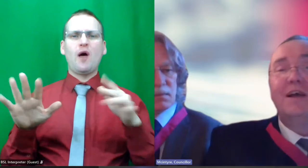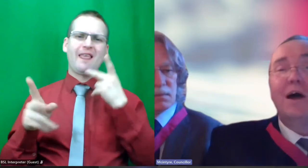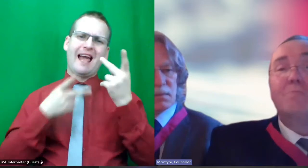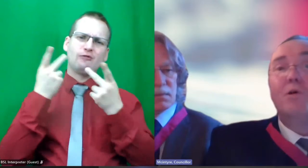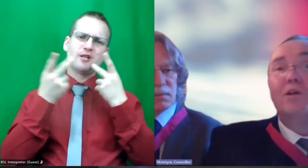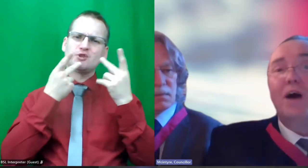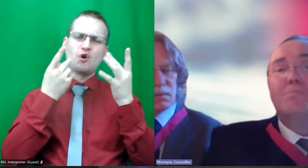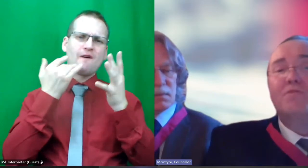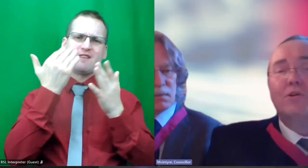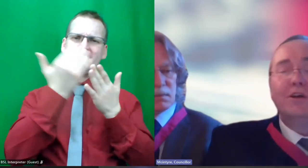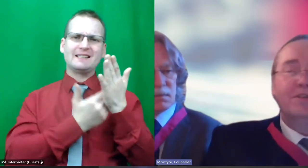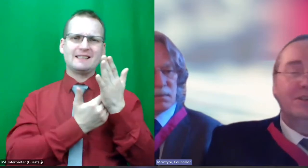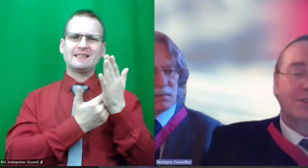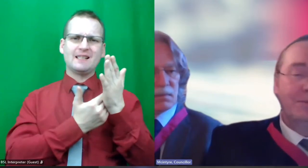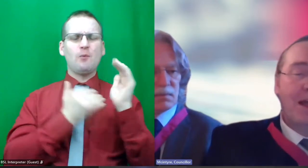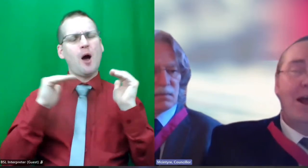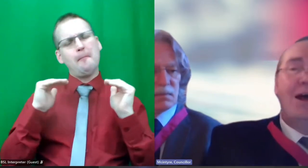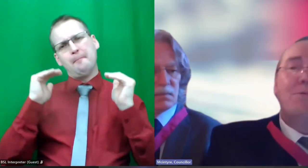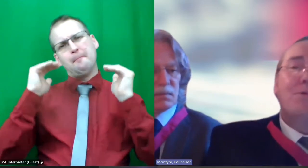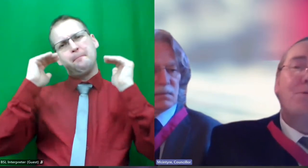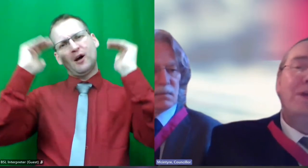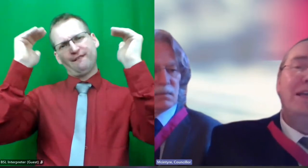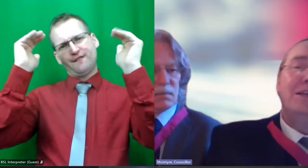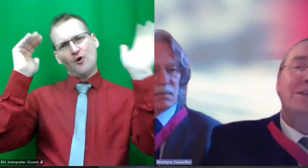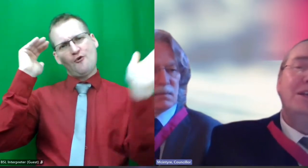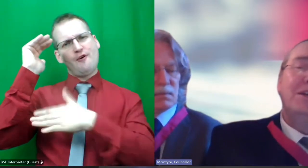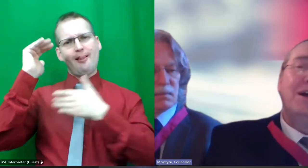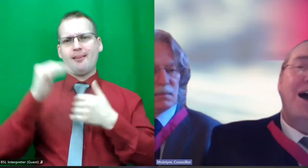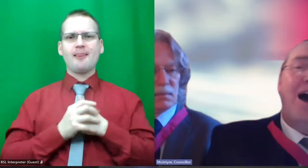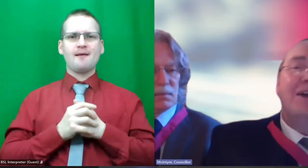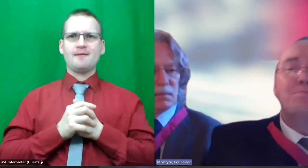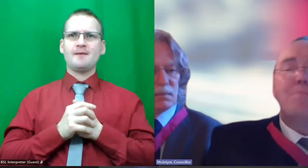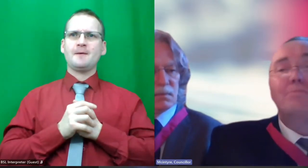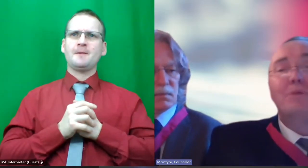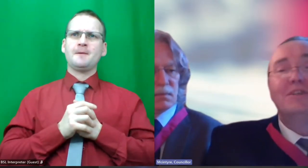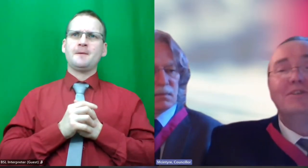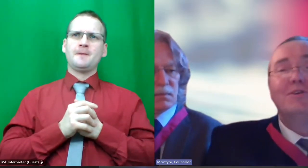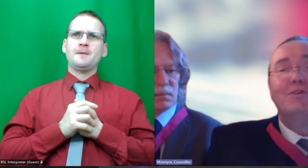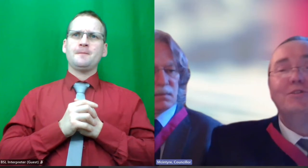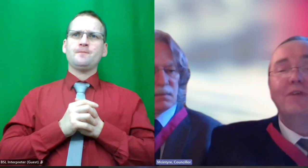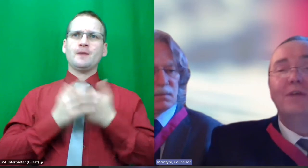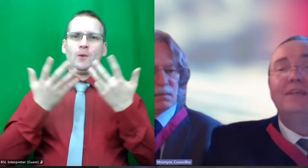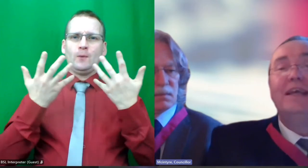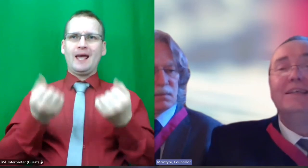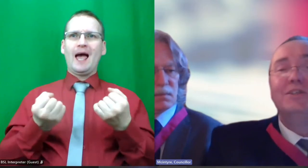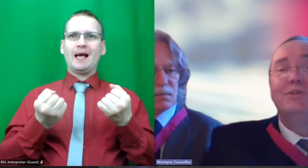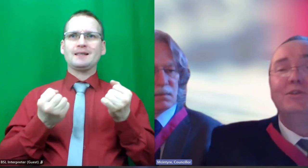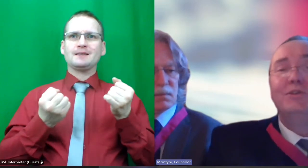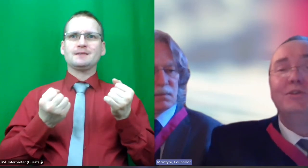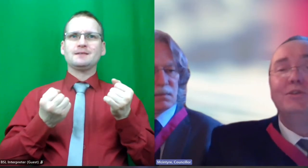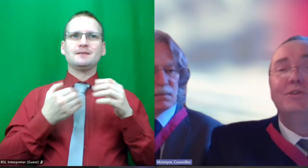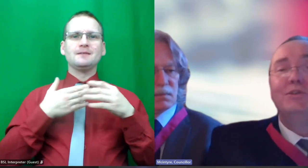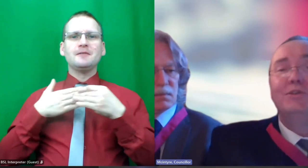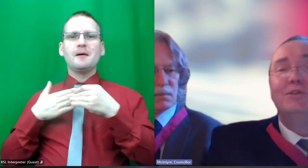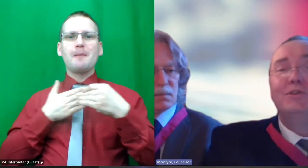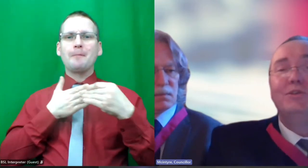service above all others. We had MAPAS to take us to